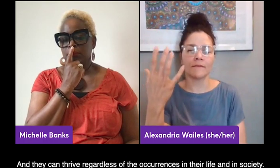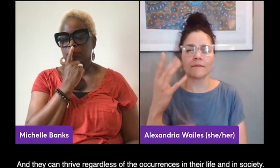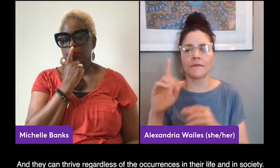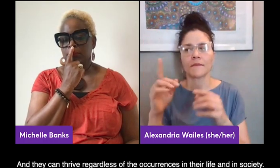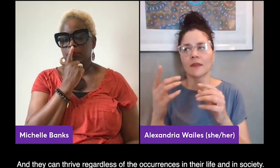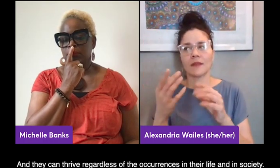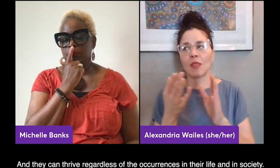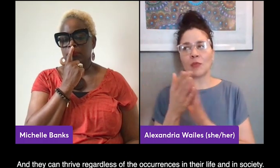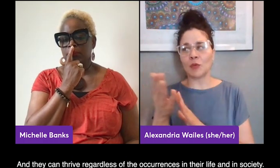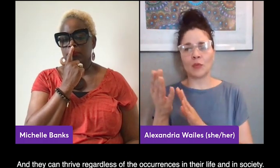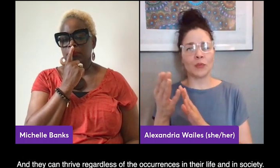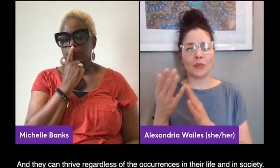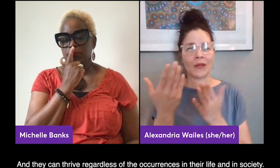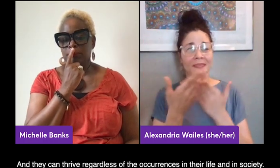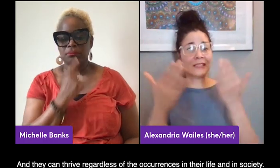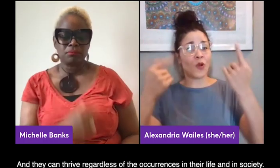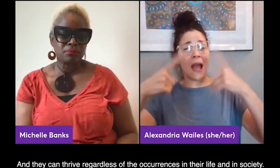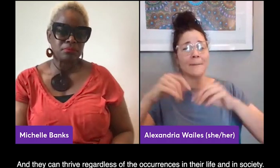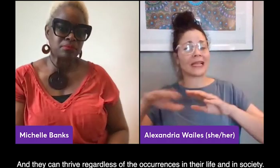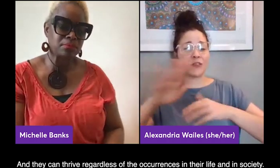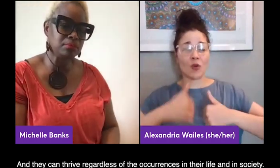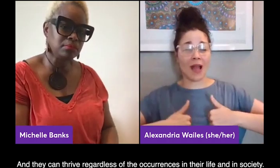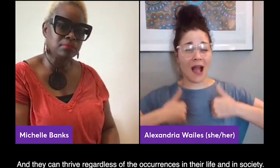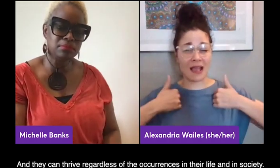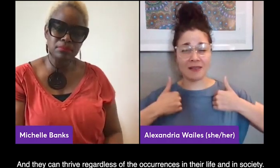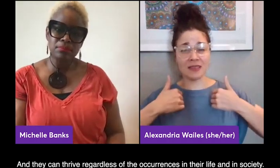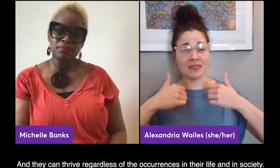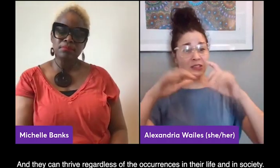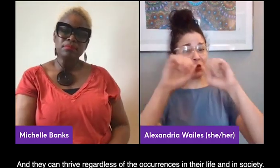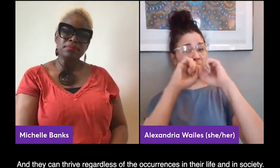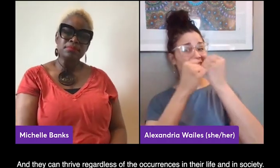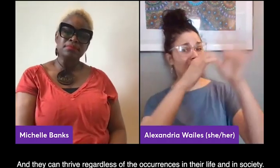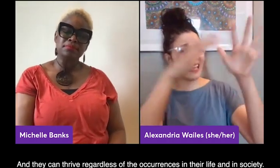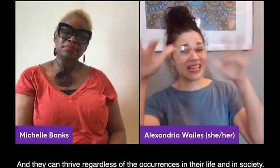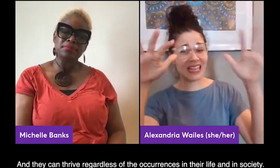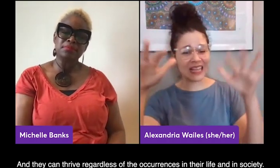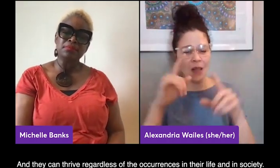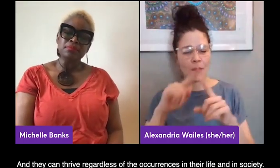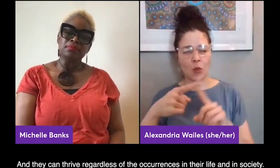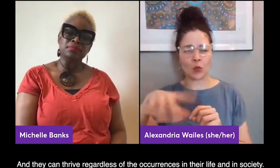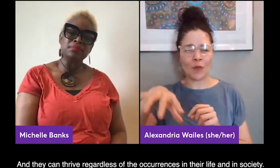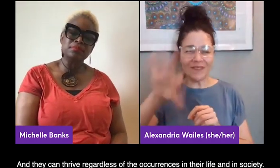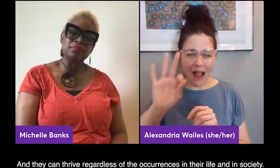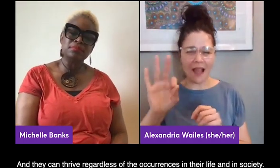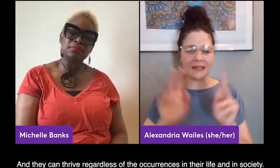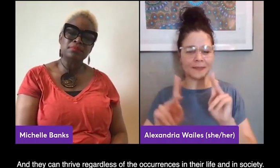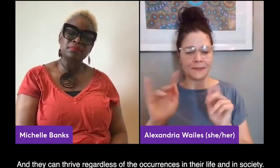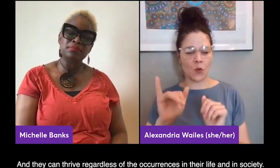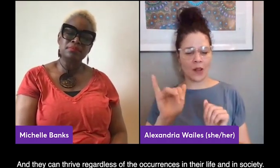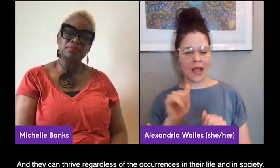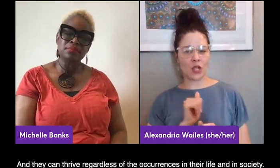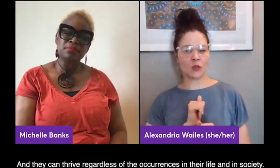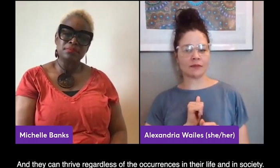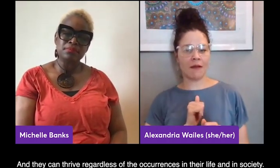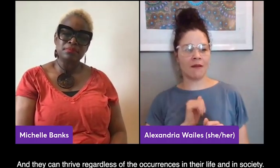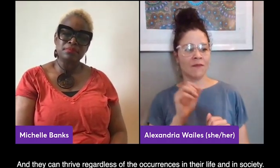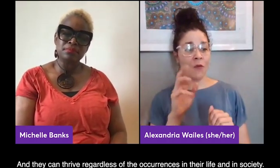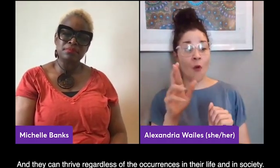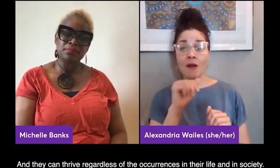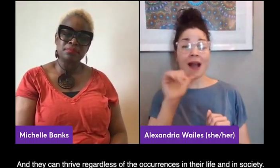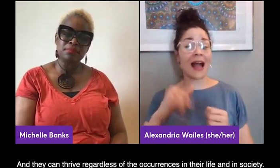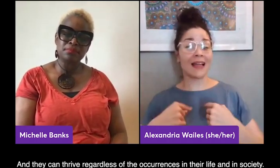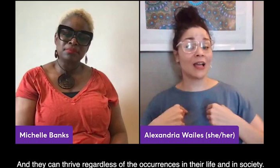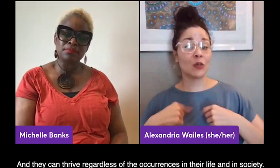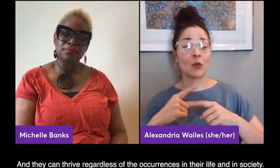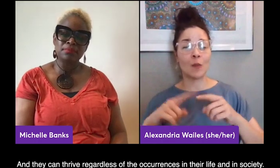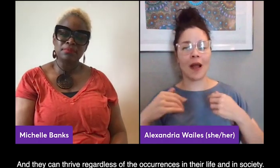thrive regardless of the occurrences in their life and in society. The need to find people who are like themselves, who may not be exactly the same